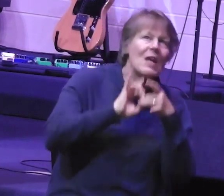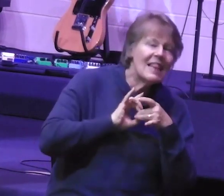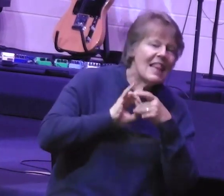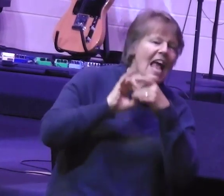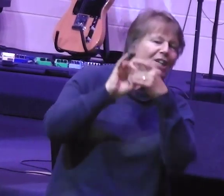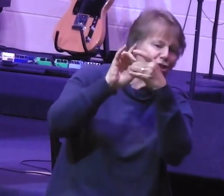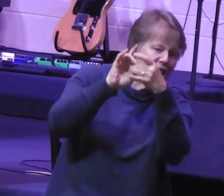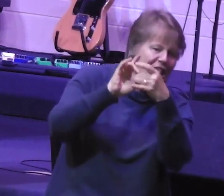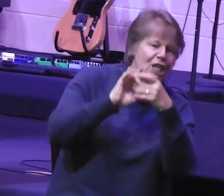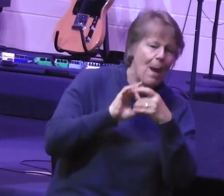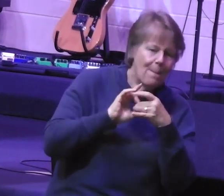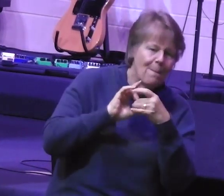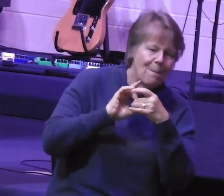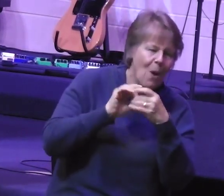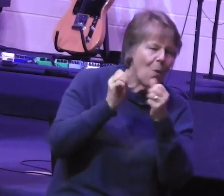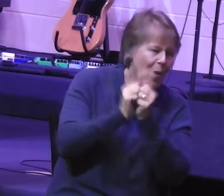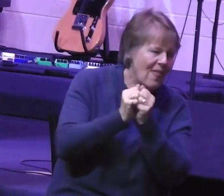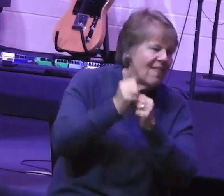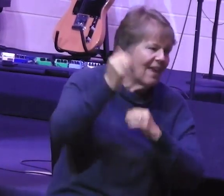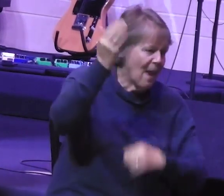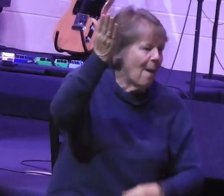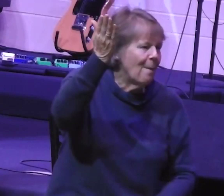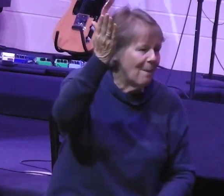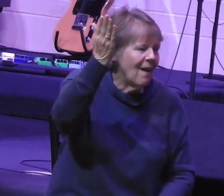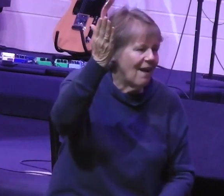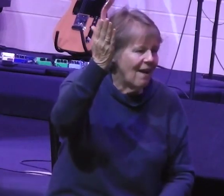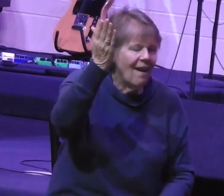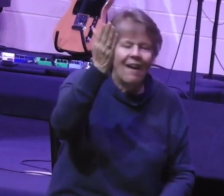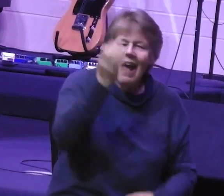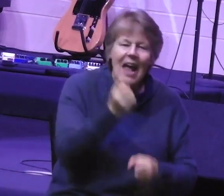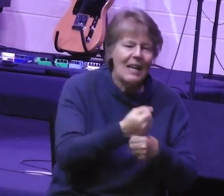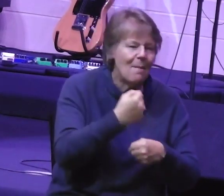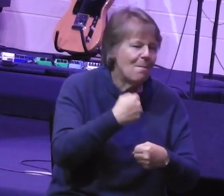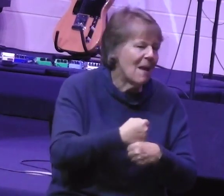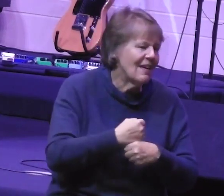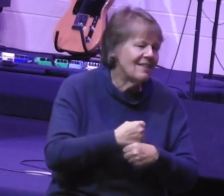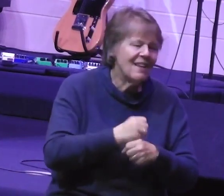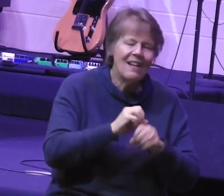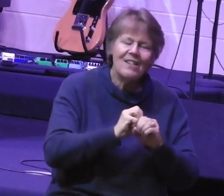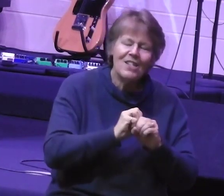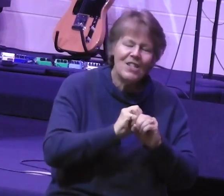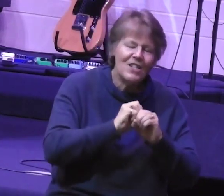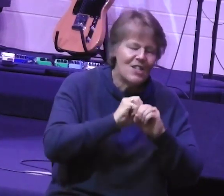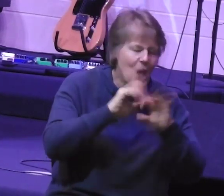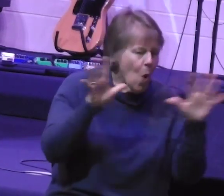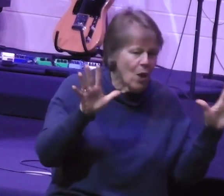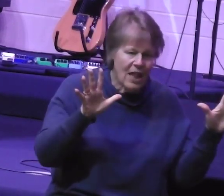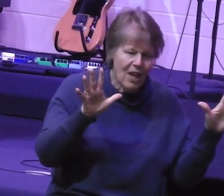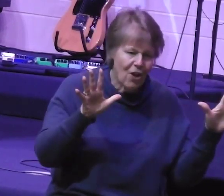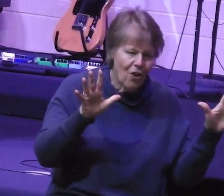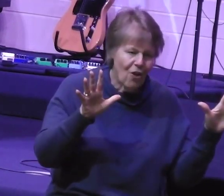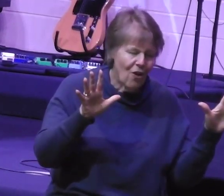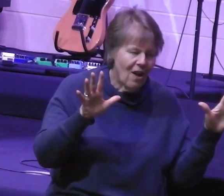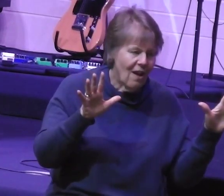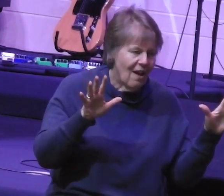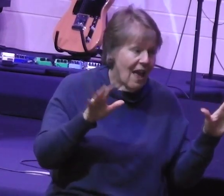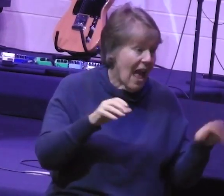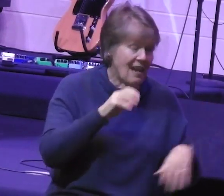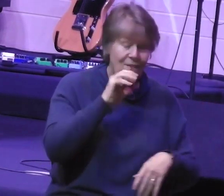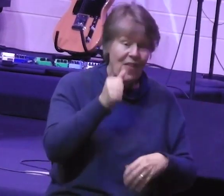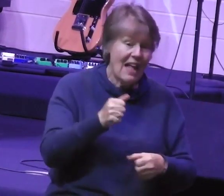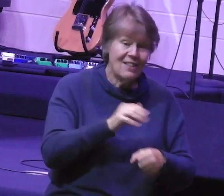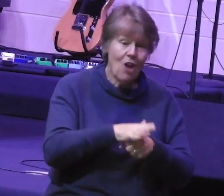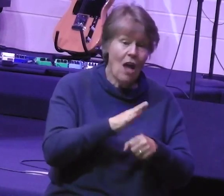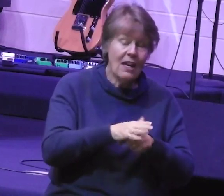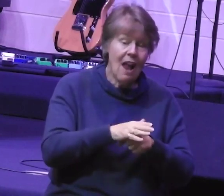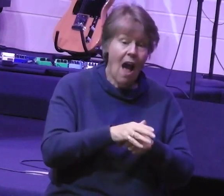with him. And not only is he making it clear, but as if that clarity weren't enough, then the